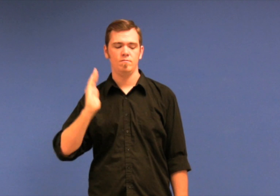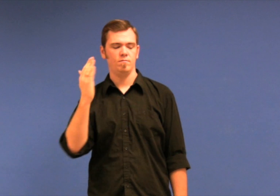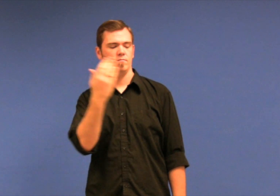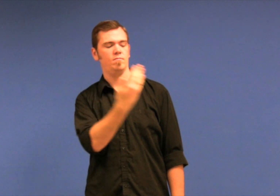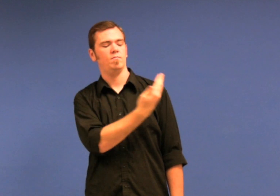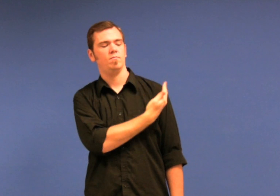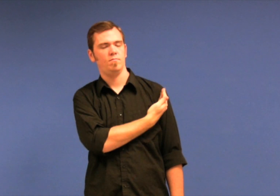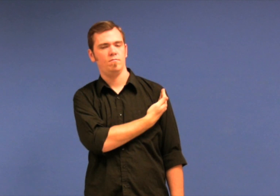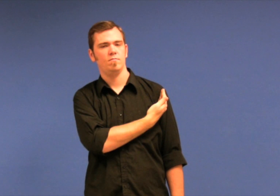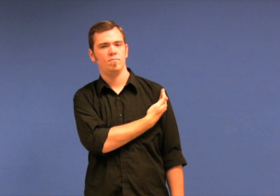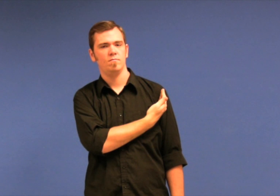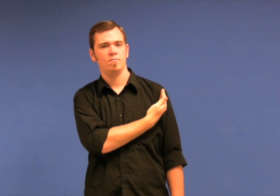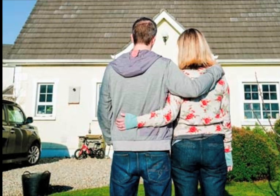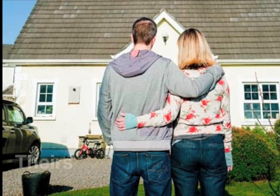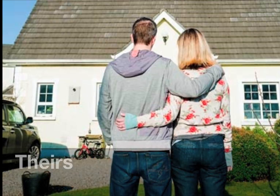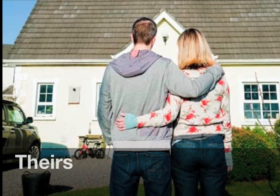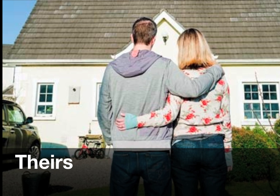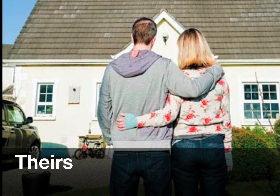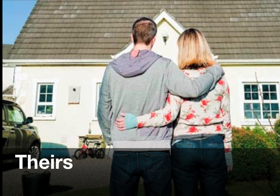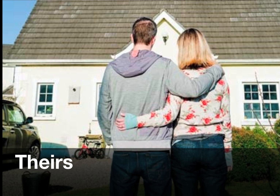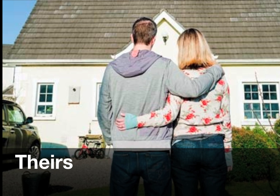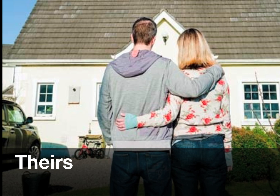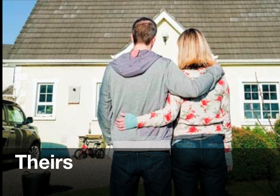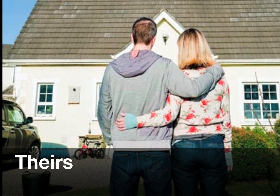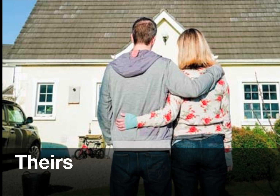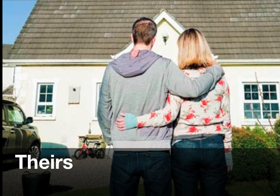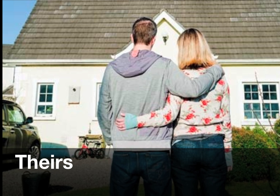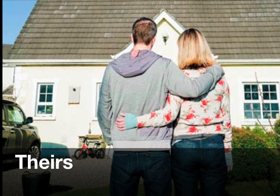Our. Alright, now theirs